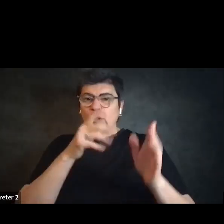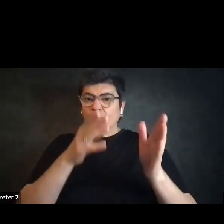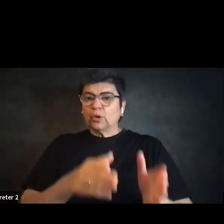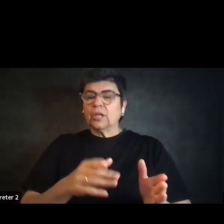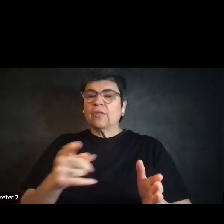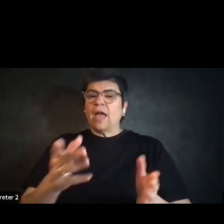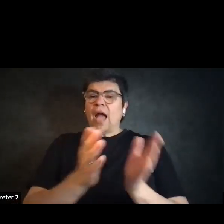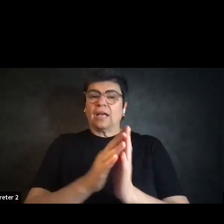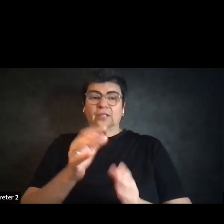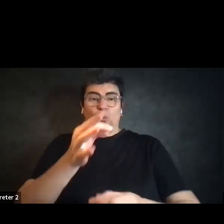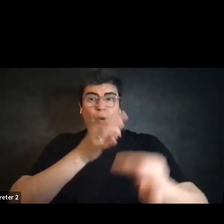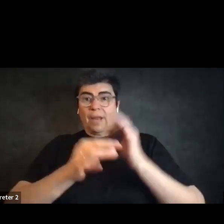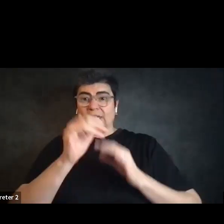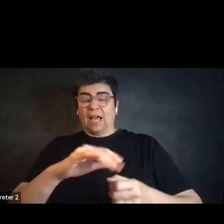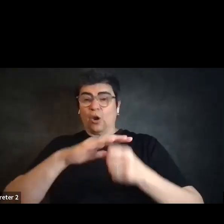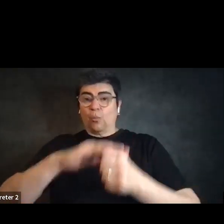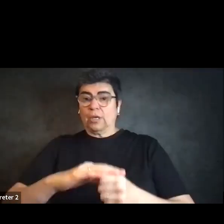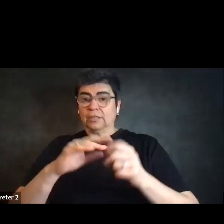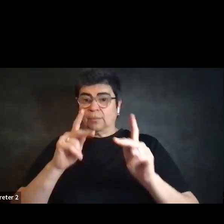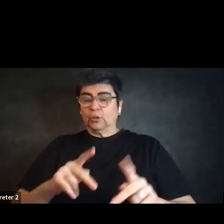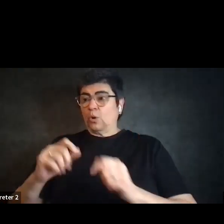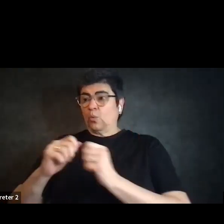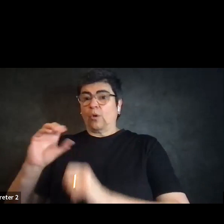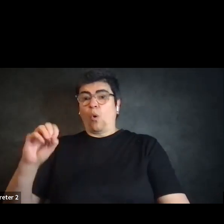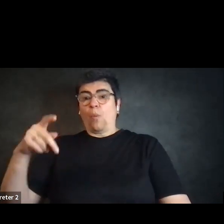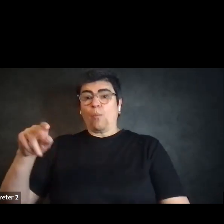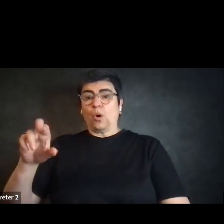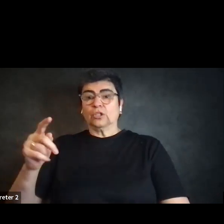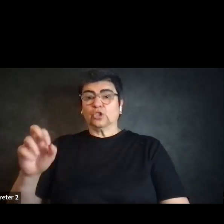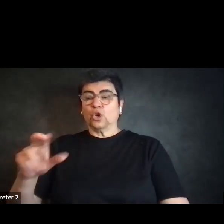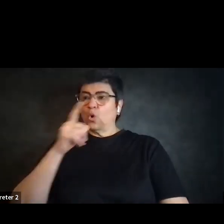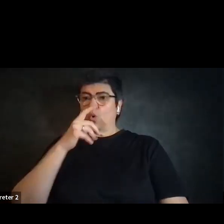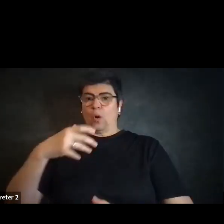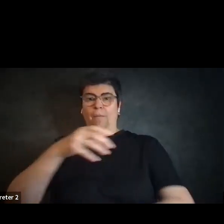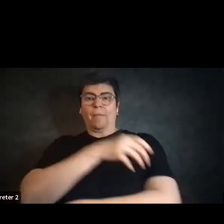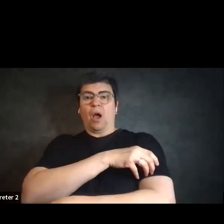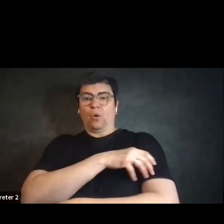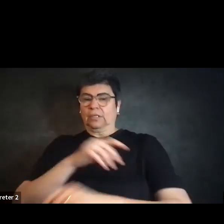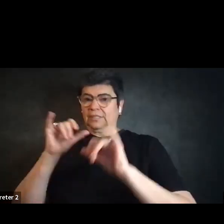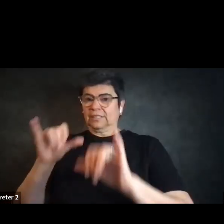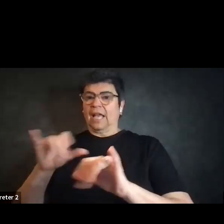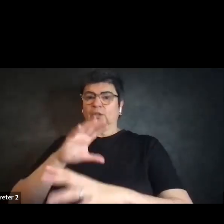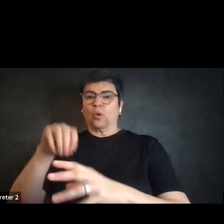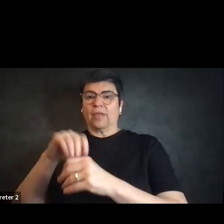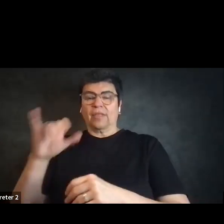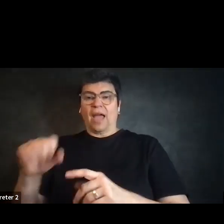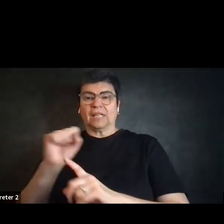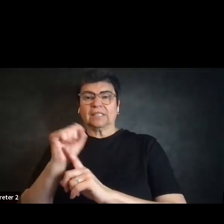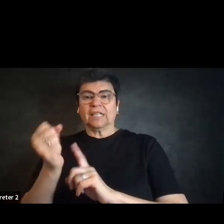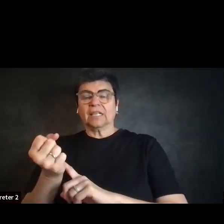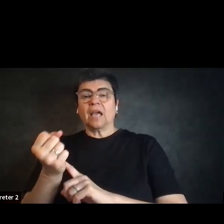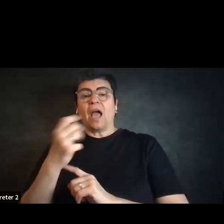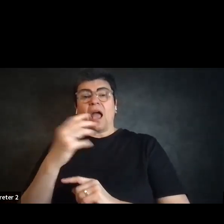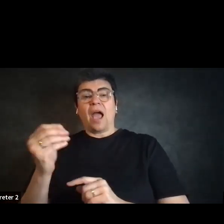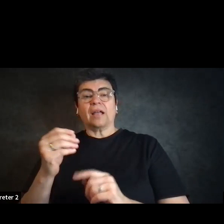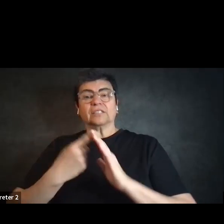replace that oppressed person. The oppressor, the person in a state of power, remains as such within the scene, and thereby initiates